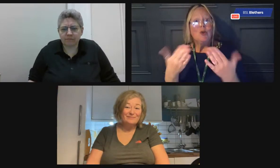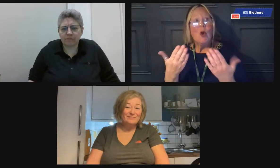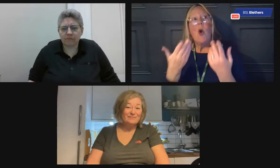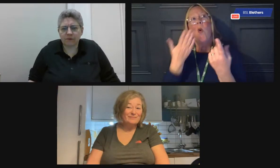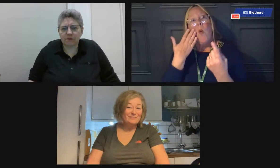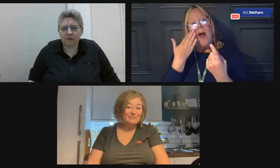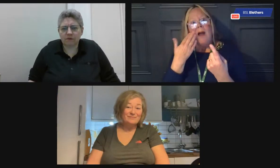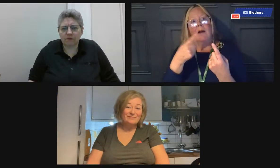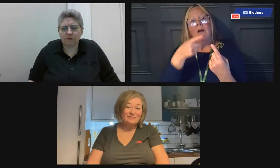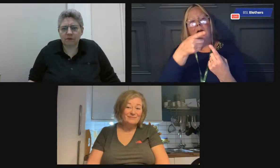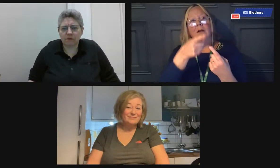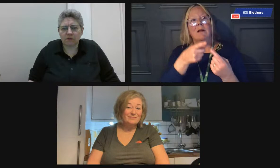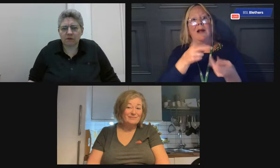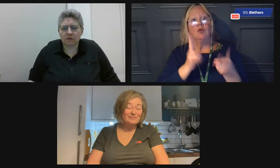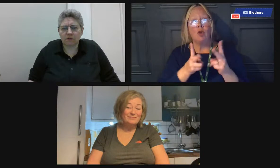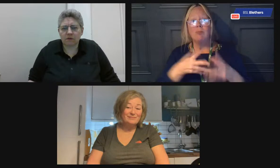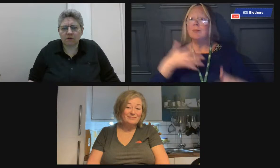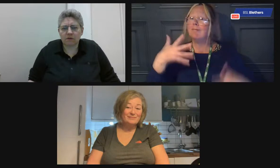right?